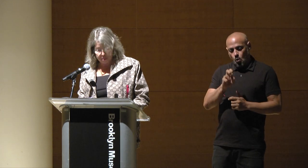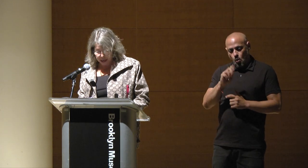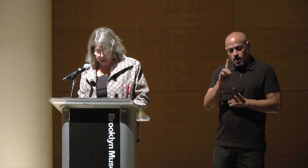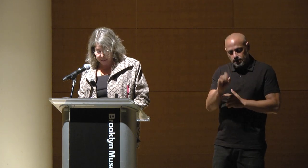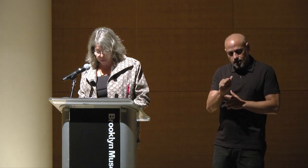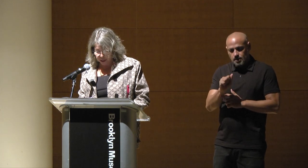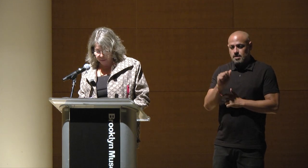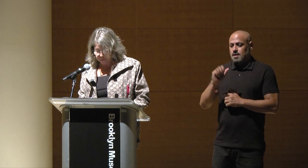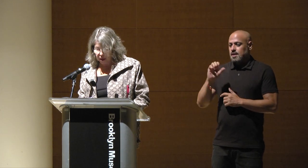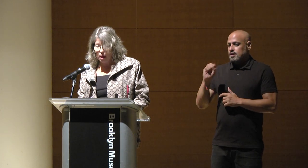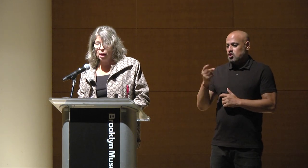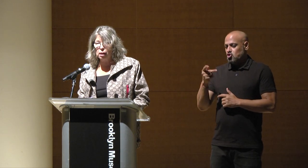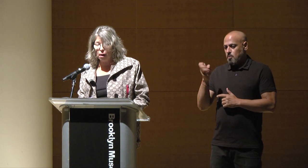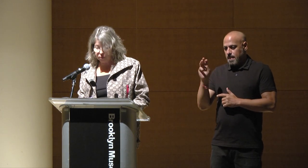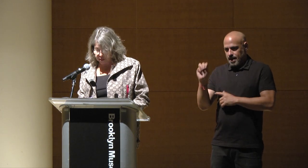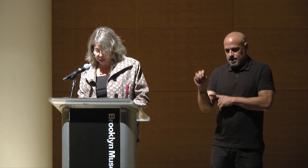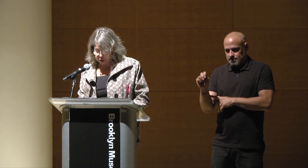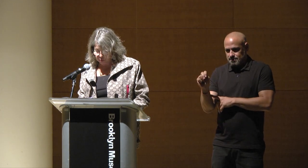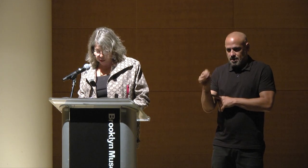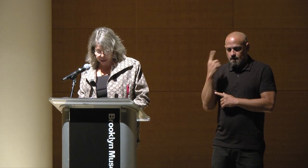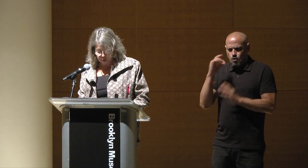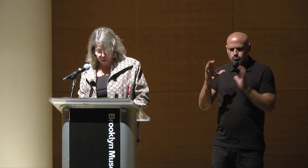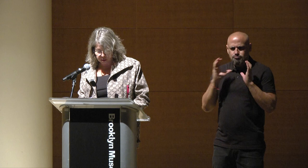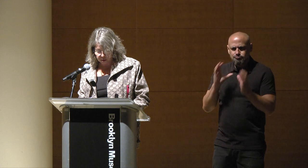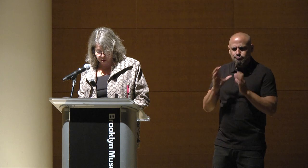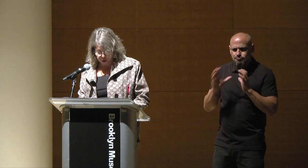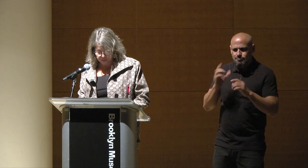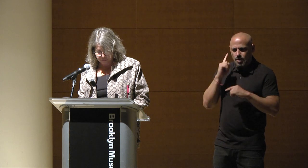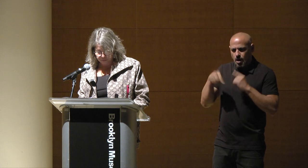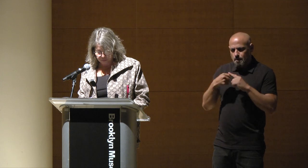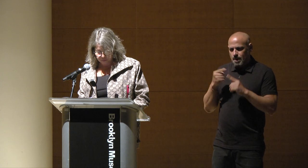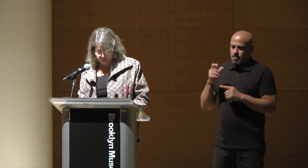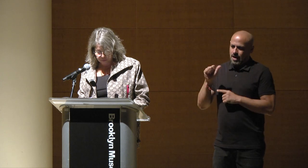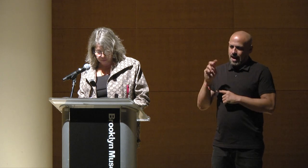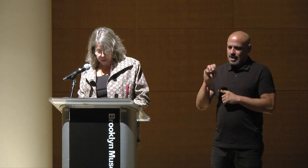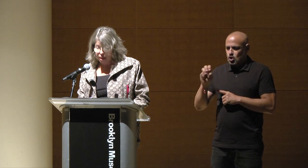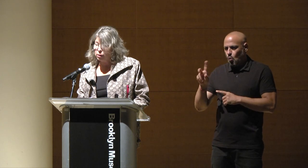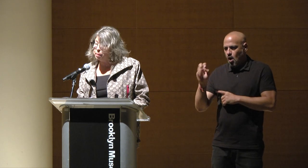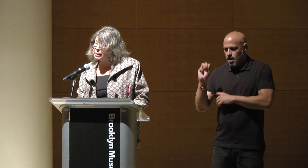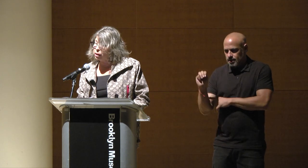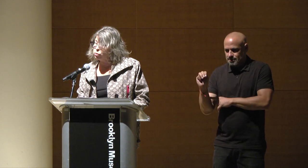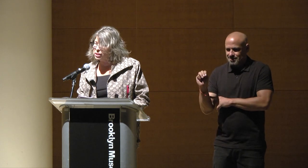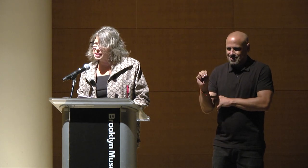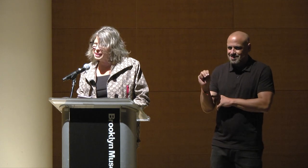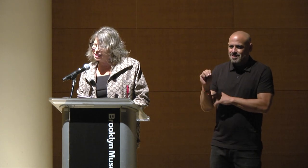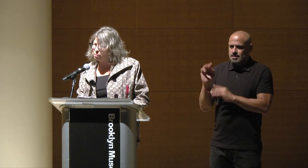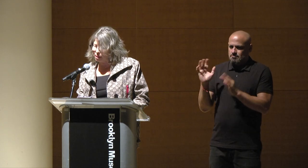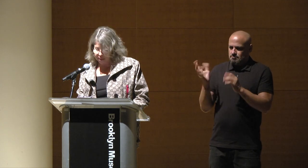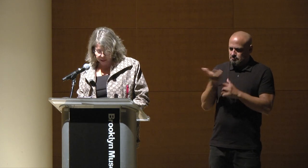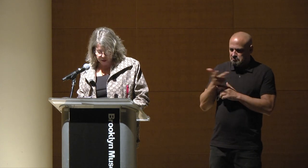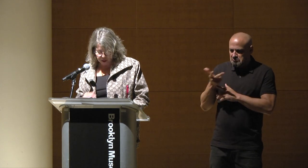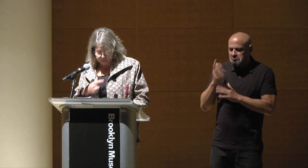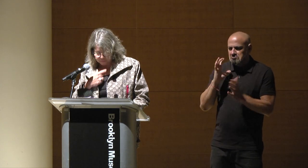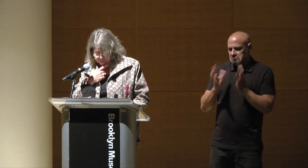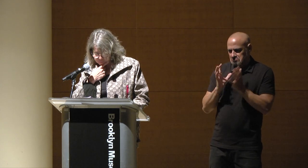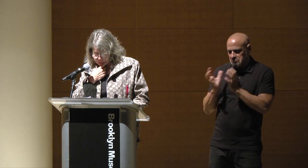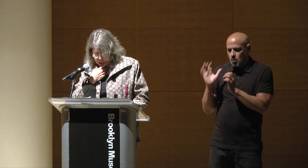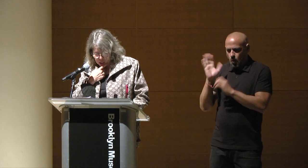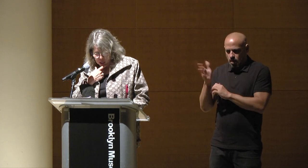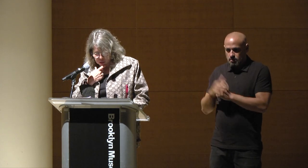Chiweshe and Tremaine Emory, in conversation with Antwaun Sargent. So let me tell you just a little bit about each